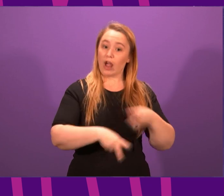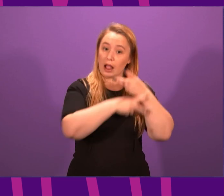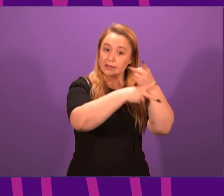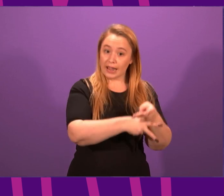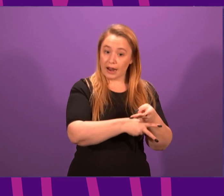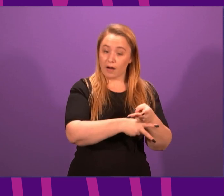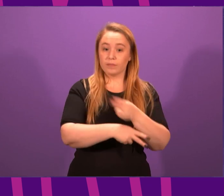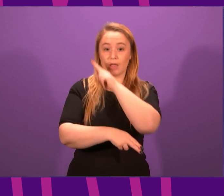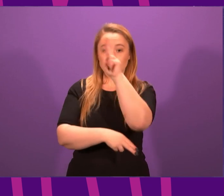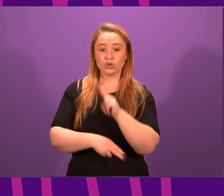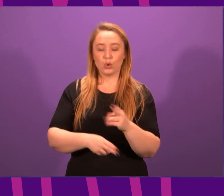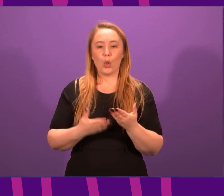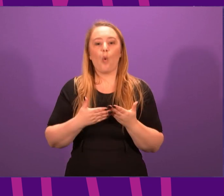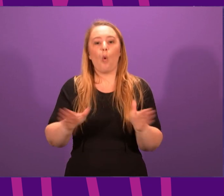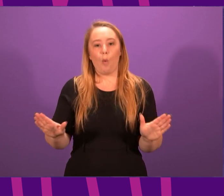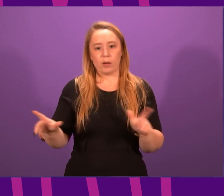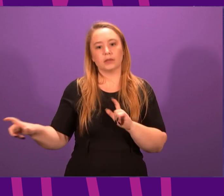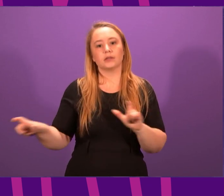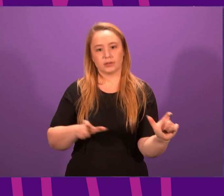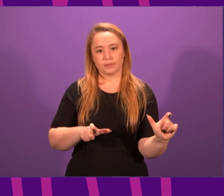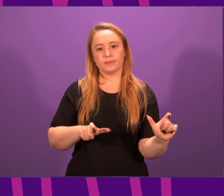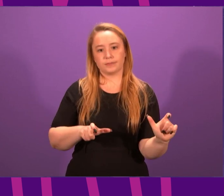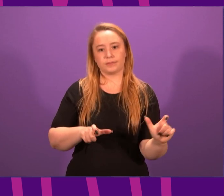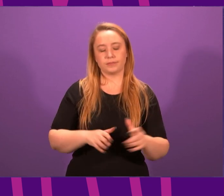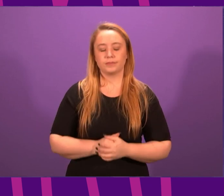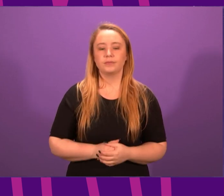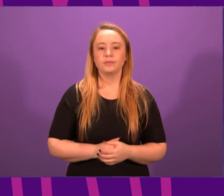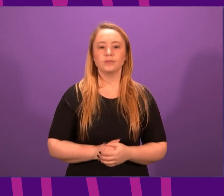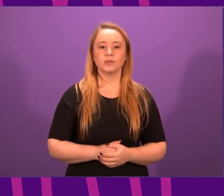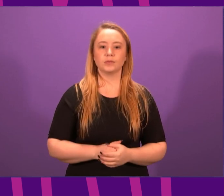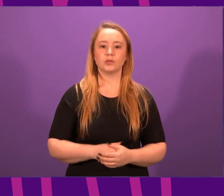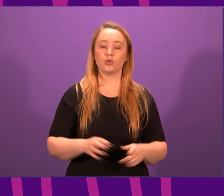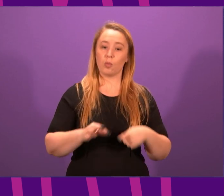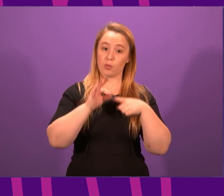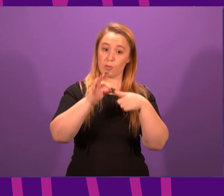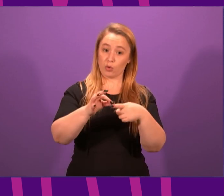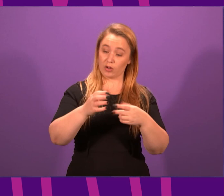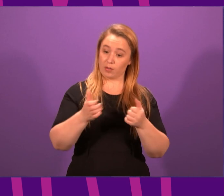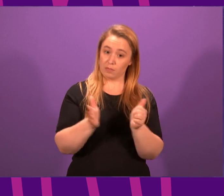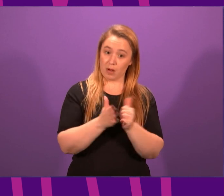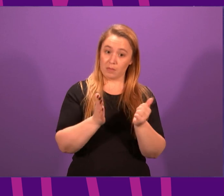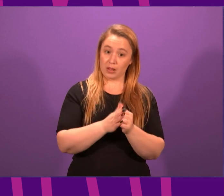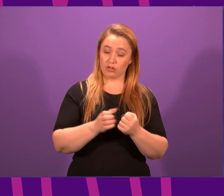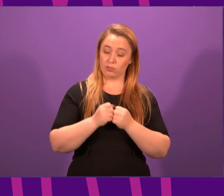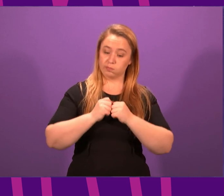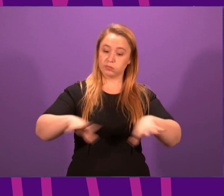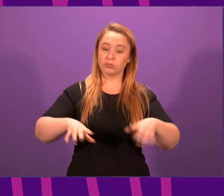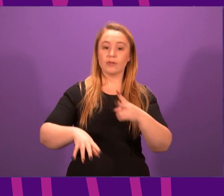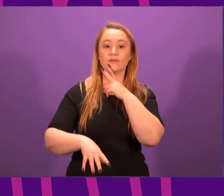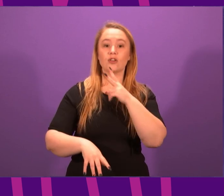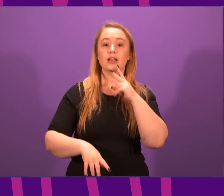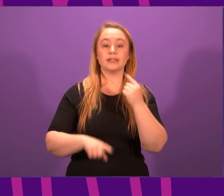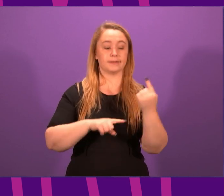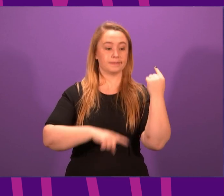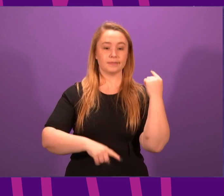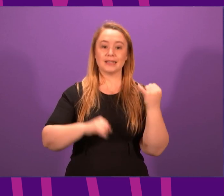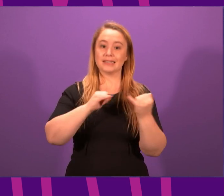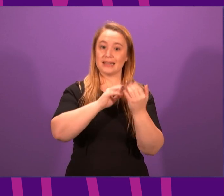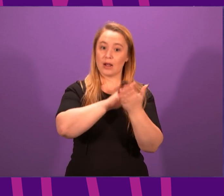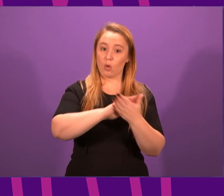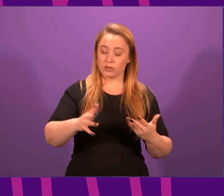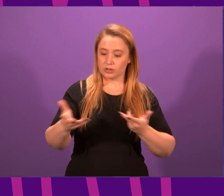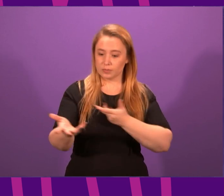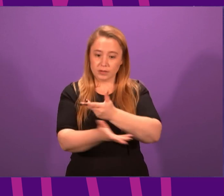remain open if at all possible. Since publishing the proposed levels on Friday, we've consulted with various stakeholders, and as I've said,